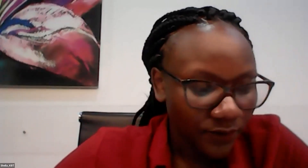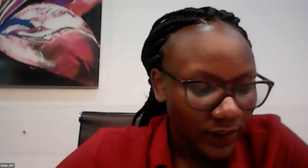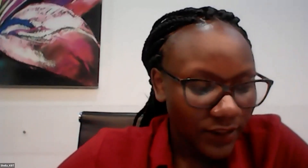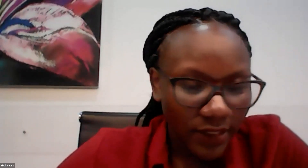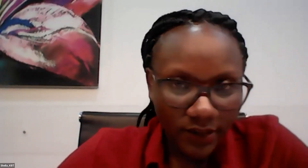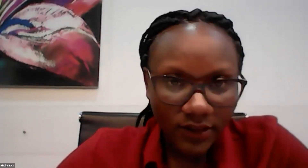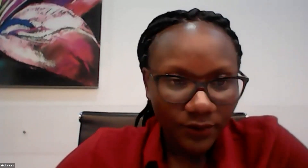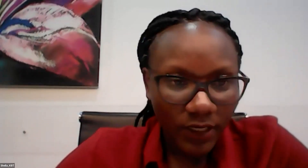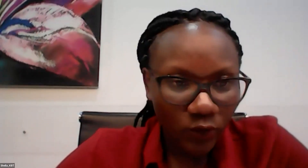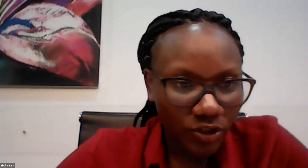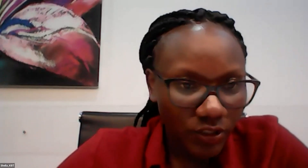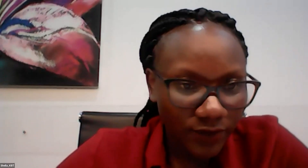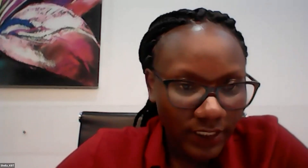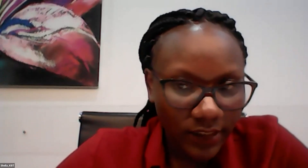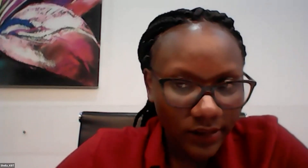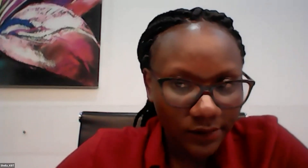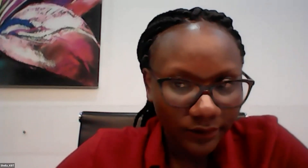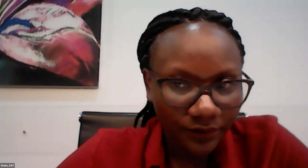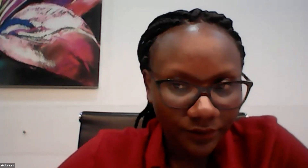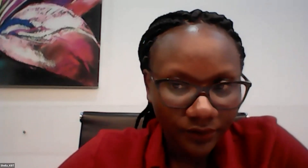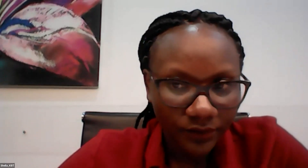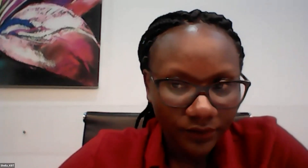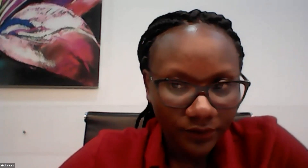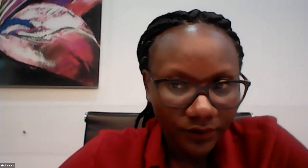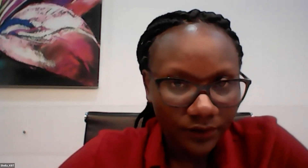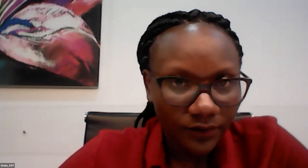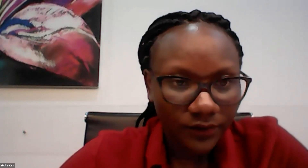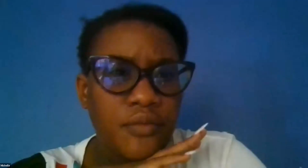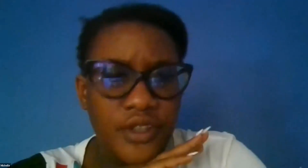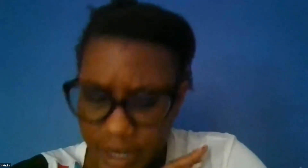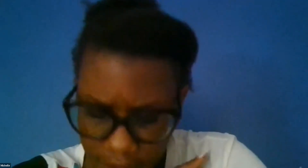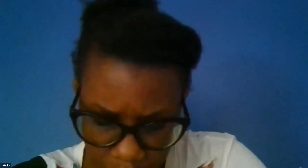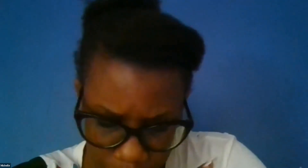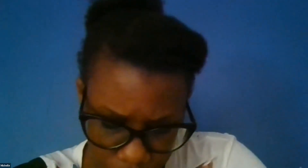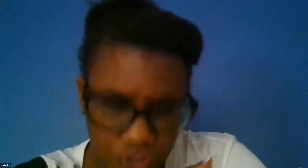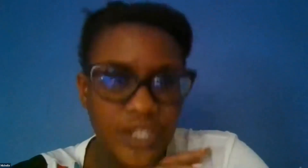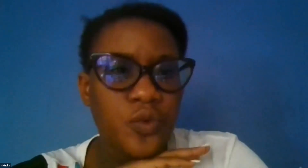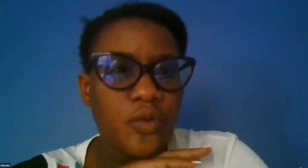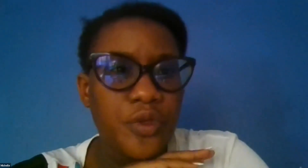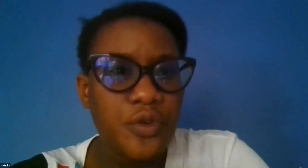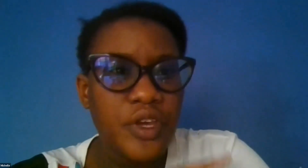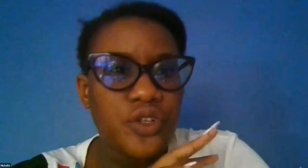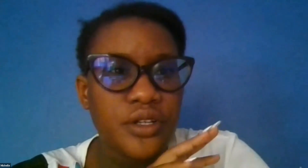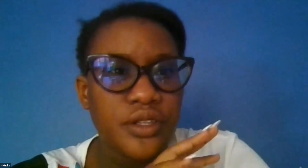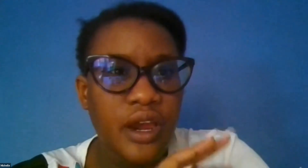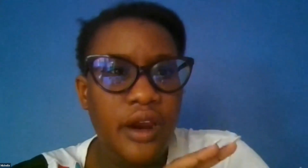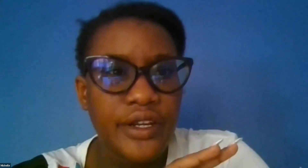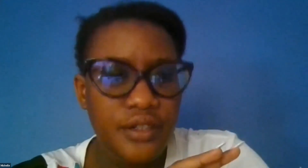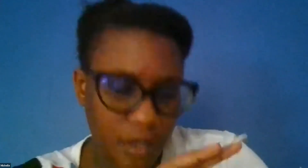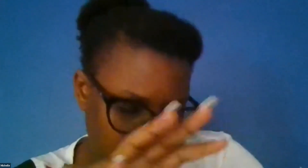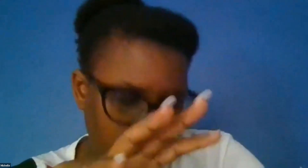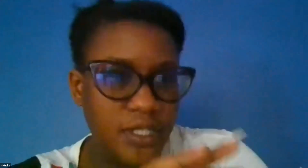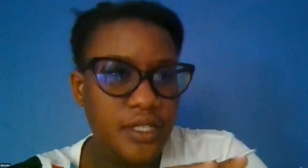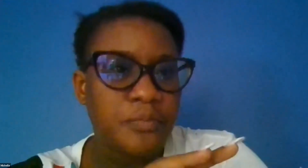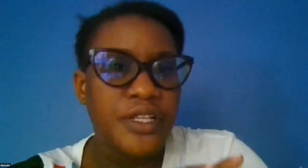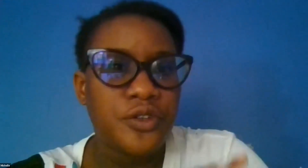questions. Judges, any questions for Dennis? Yes, Dennis, maybe you could just walk me through. You mentioned the